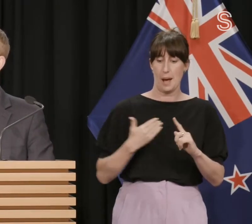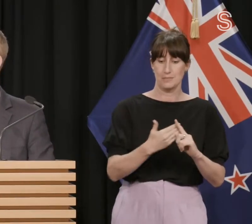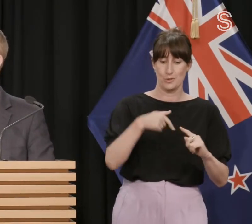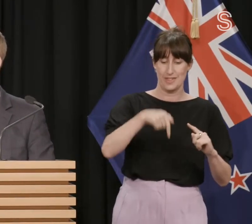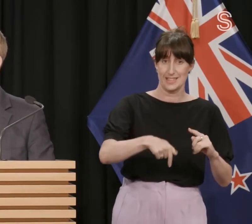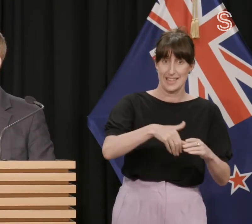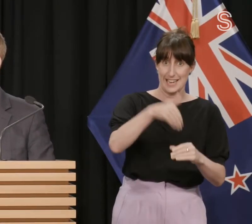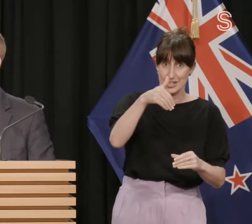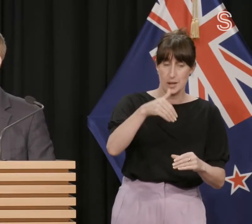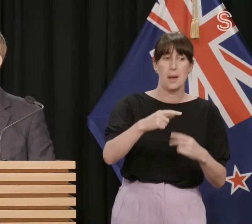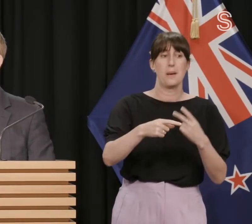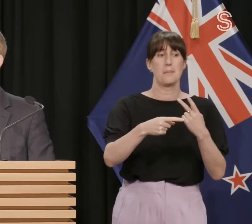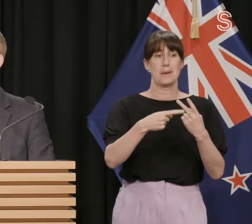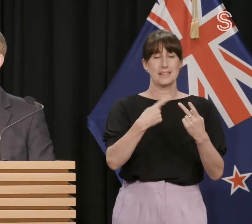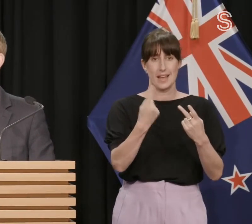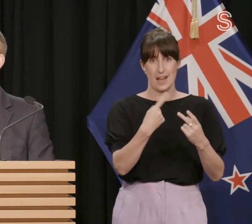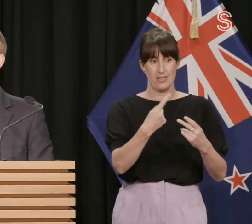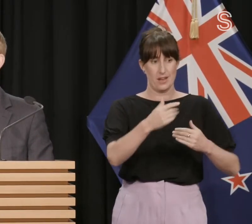and then sign up for another term.